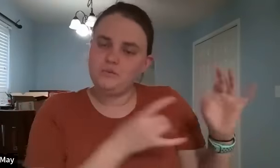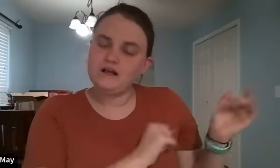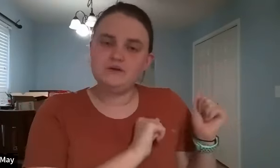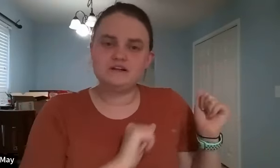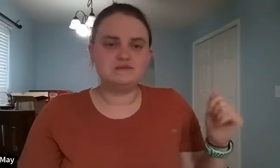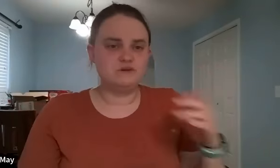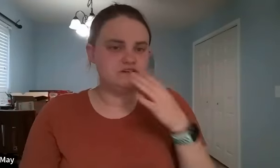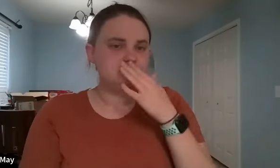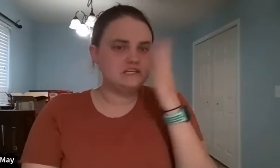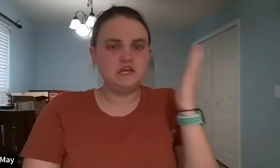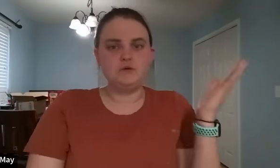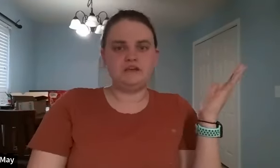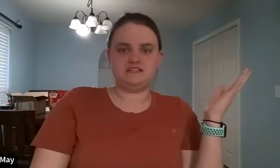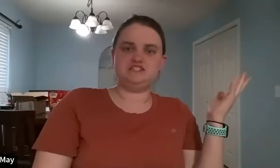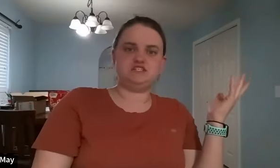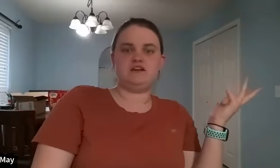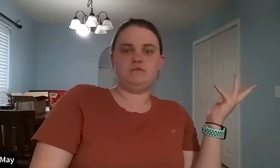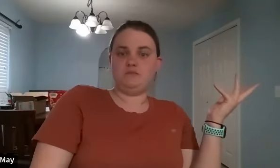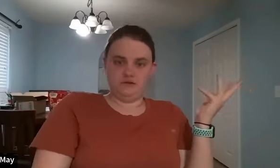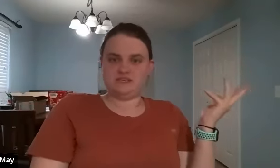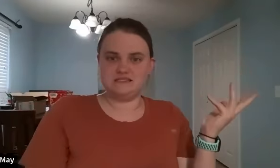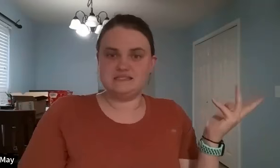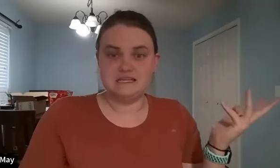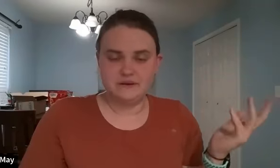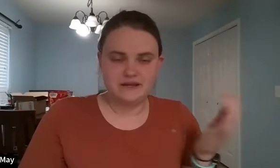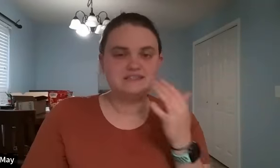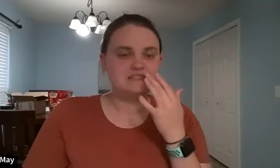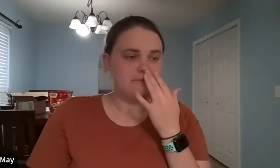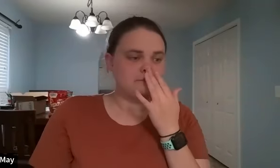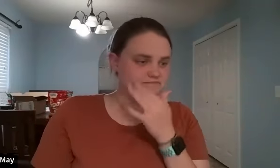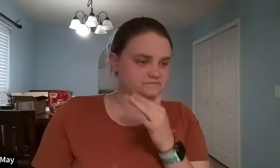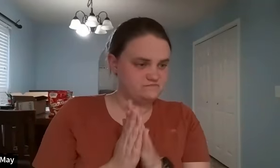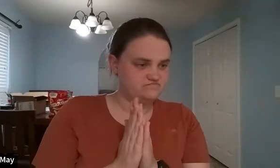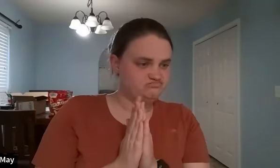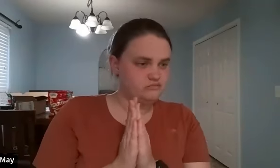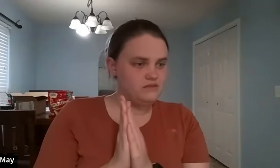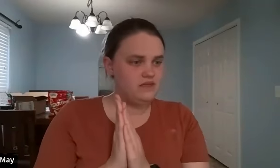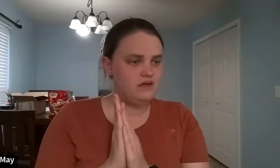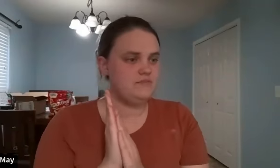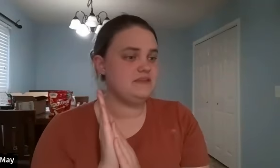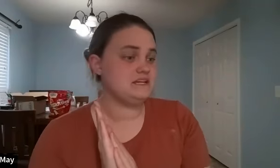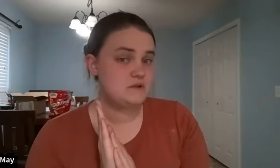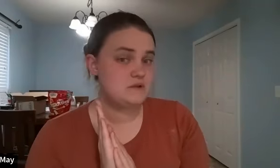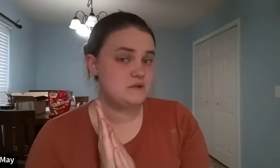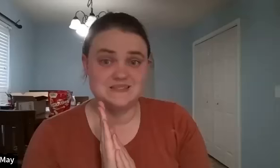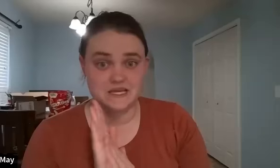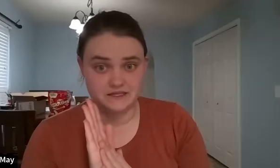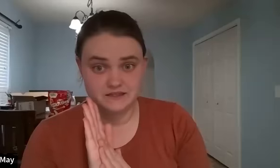lucky ones that we visually know because it's just kind of one we use as is anyway. So the next one we had is